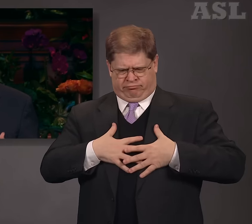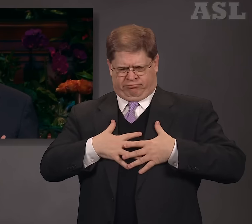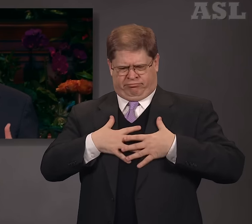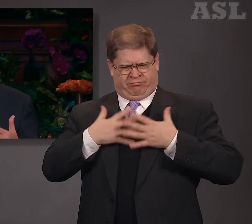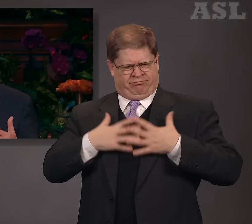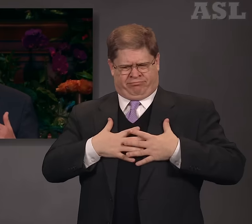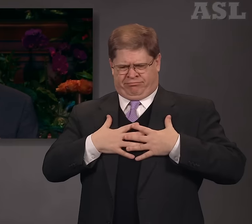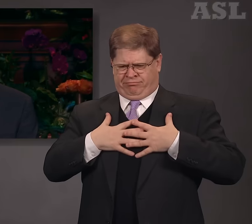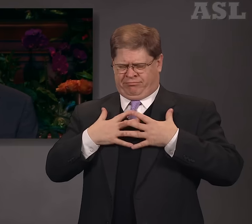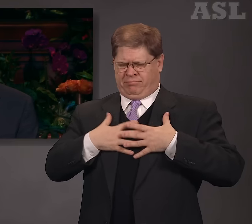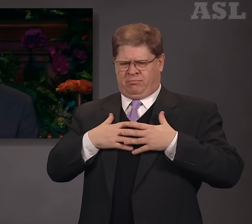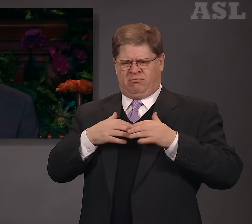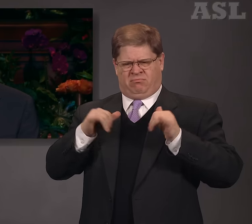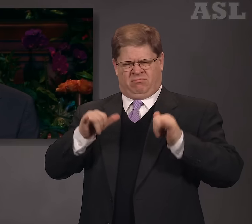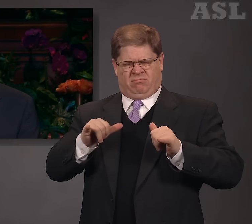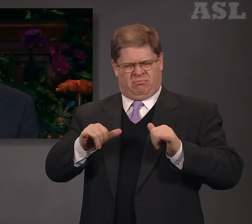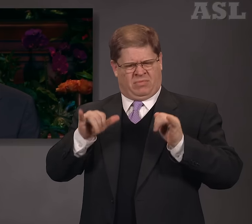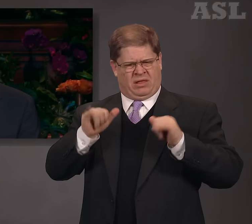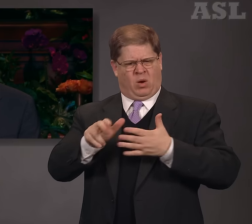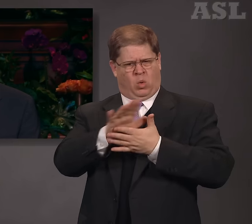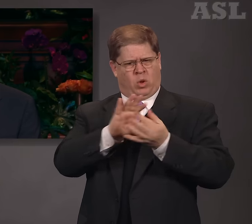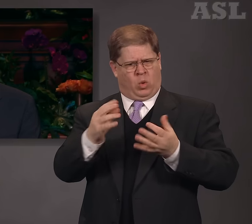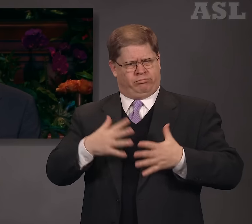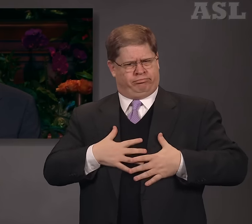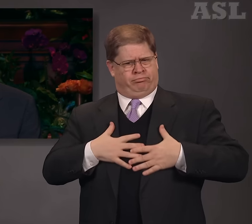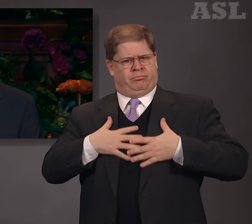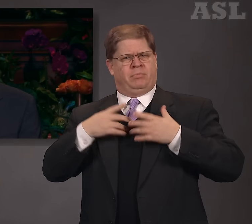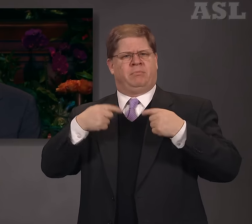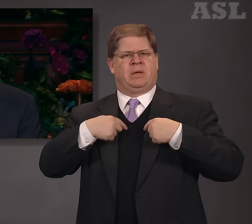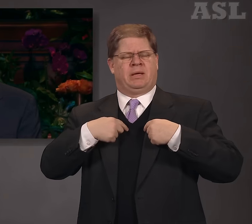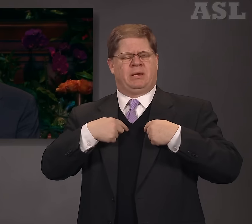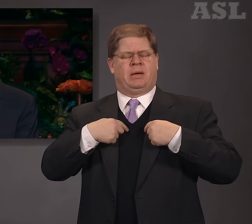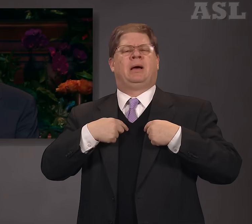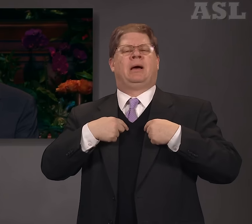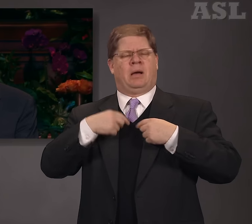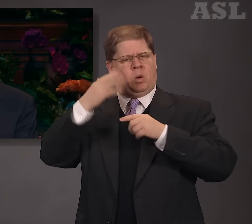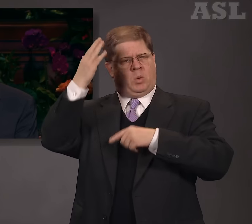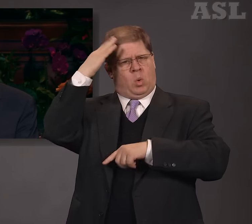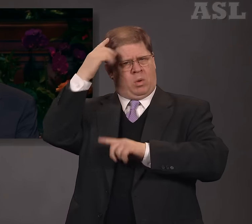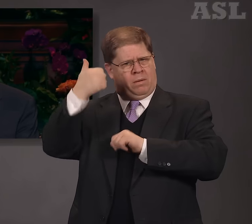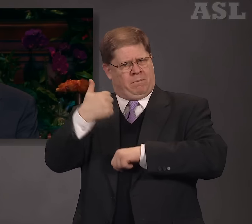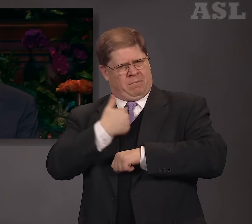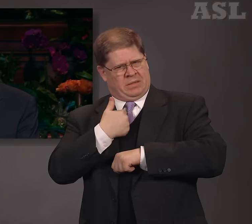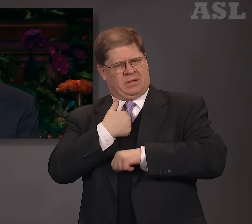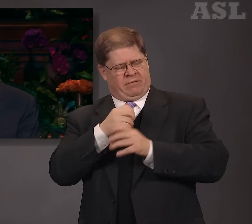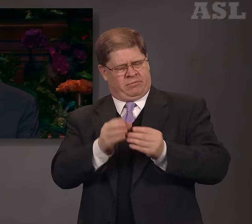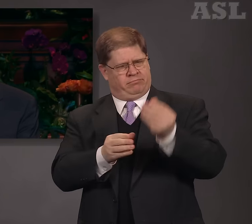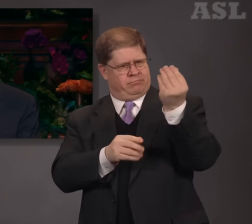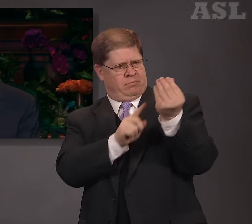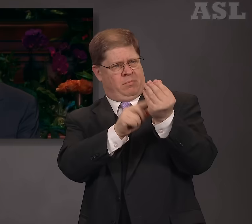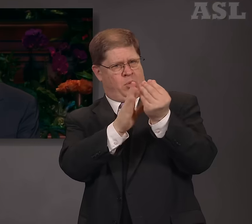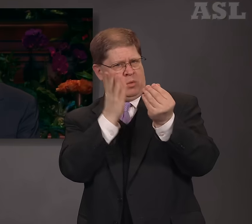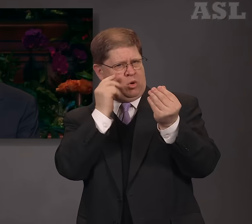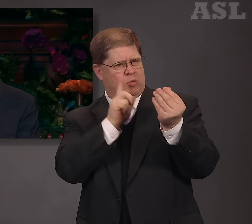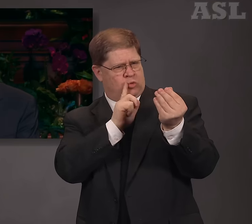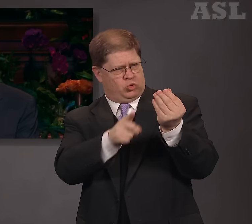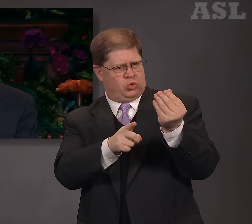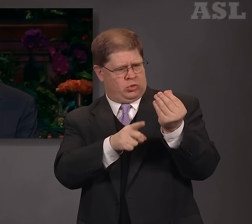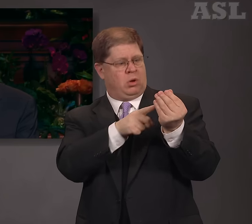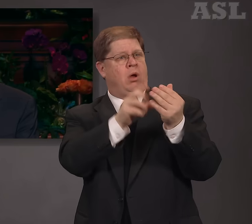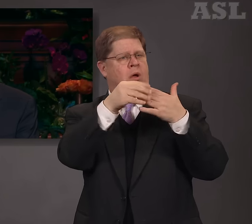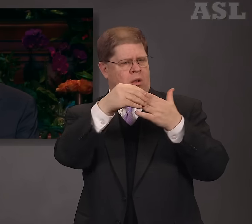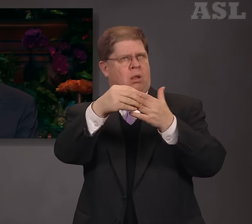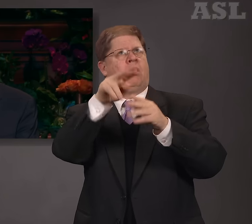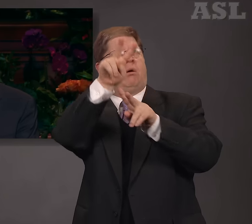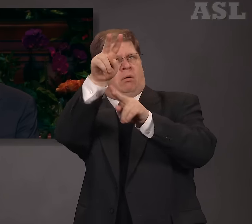these feelings were confirmations of truth from the Holy Ghost. I came to know for myself that the Book of Mormon is true and